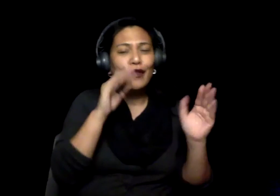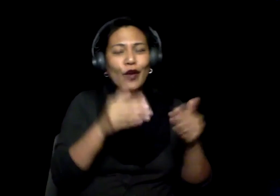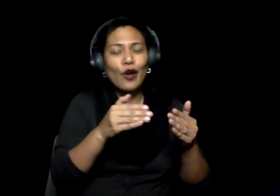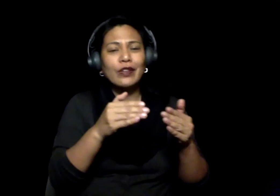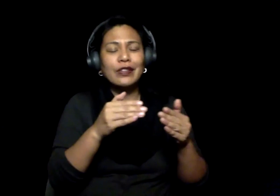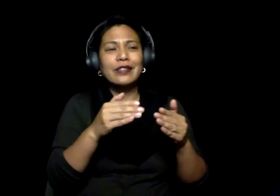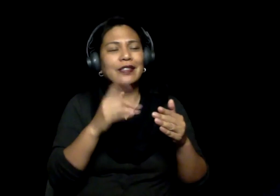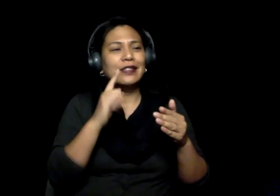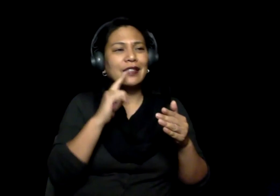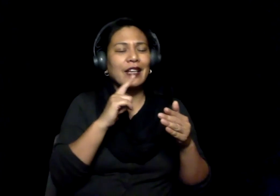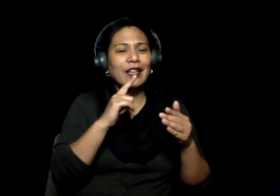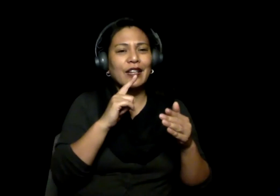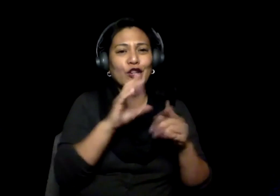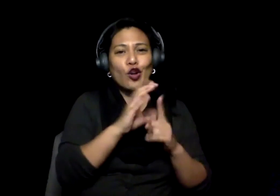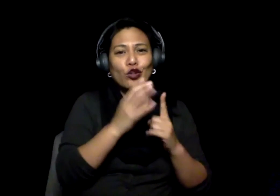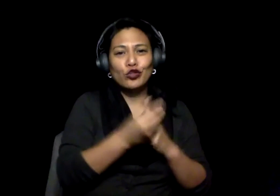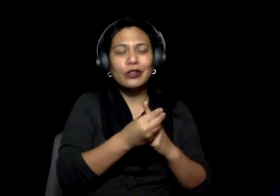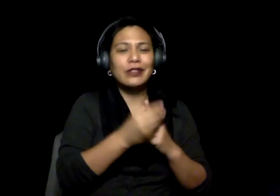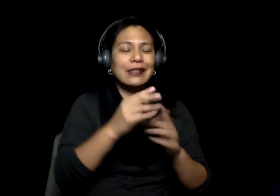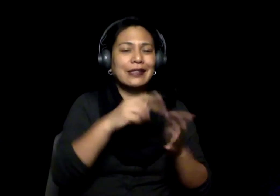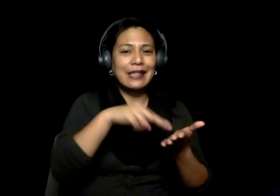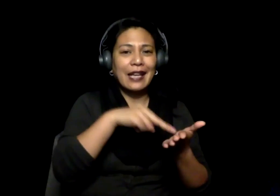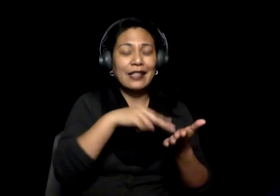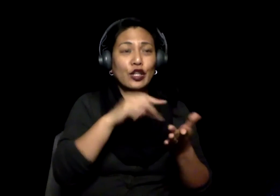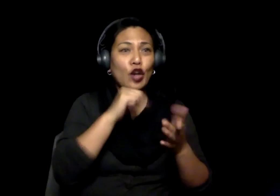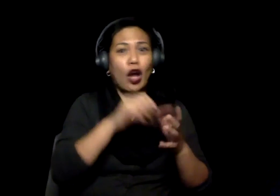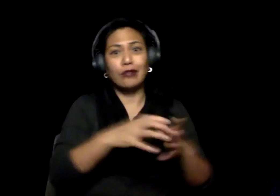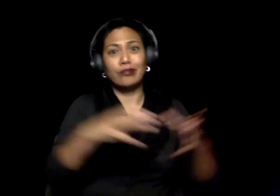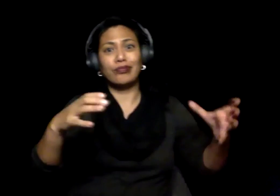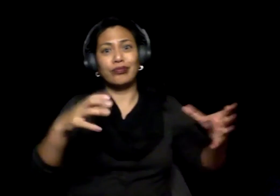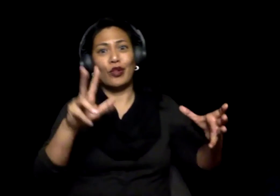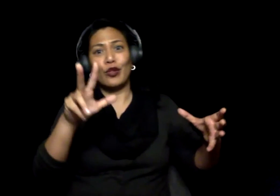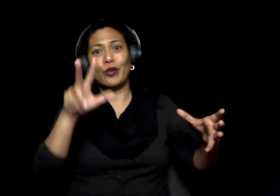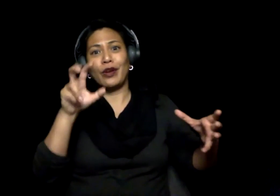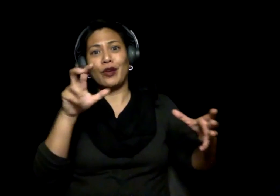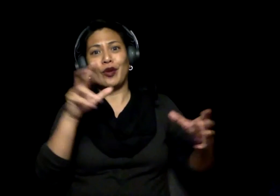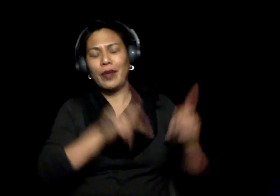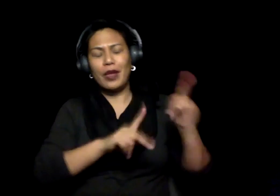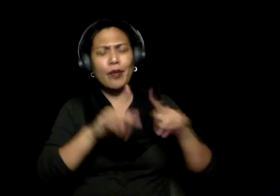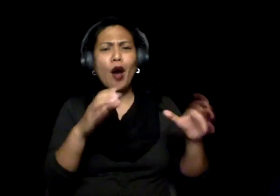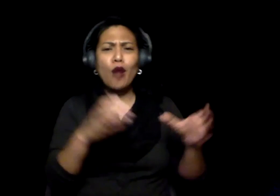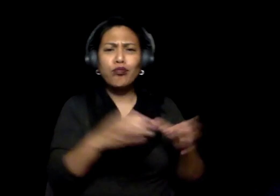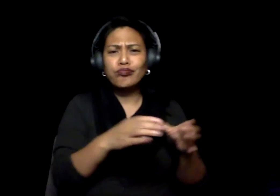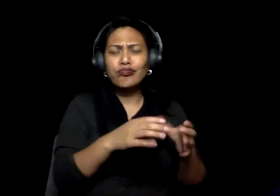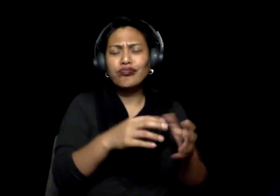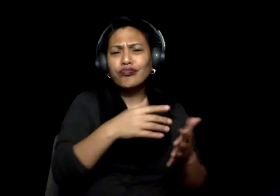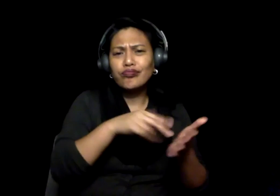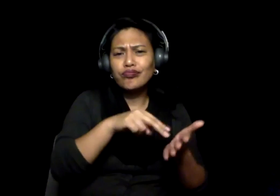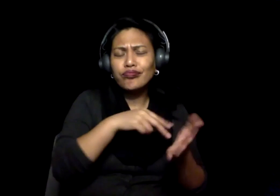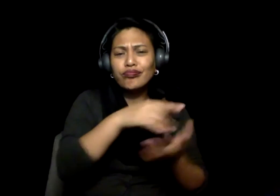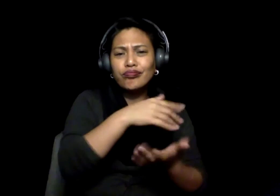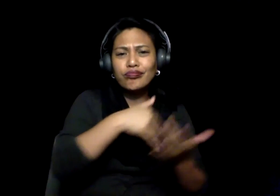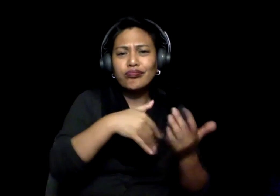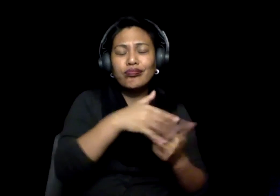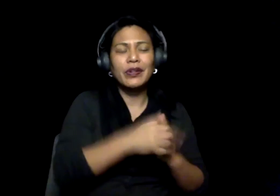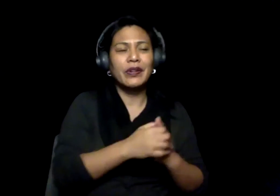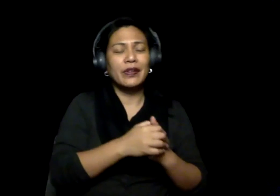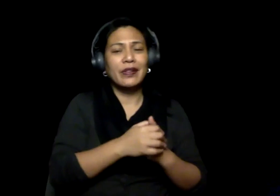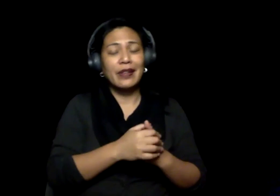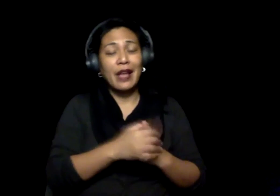not lively stuff with 300 people, but nevertheless, I'm wondering whether you think